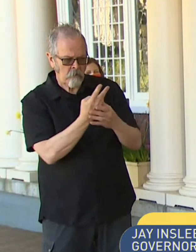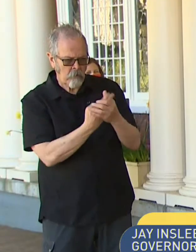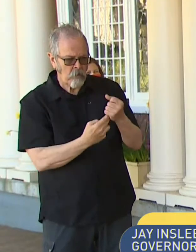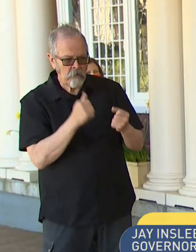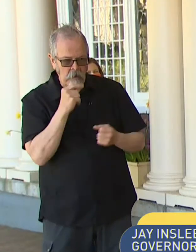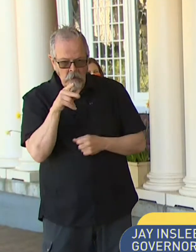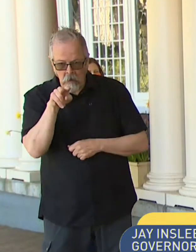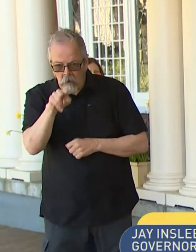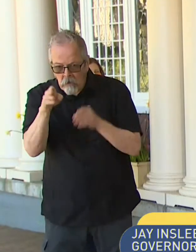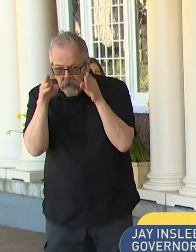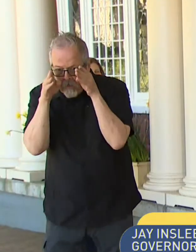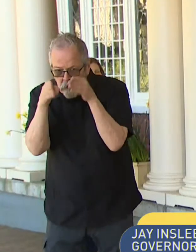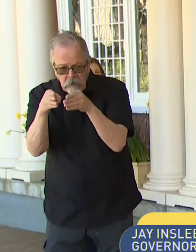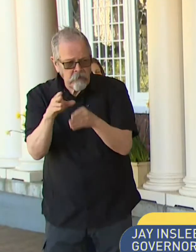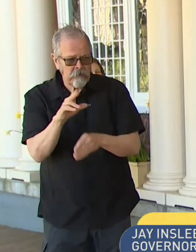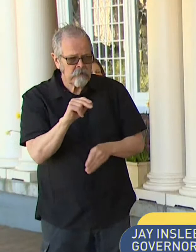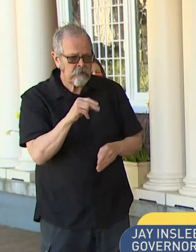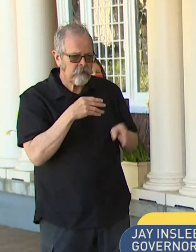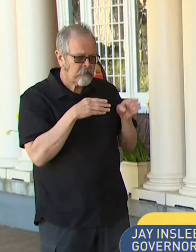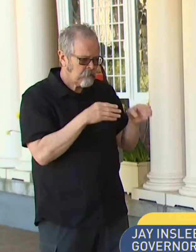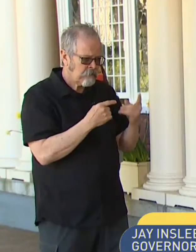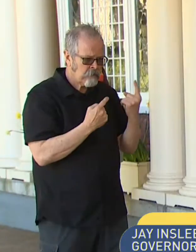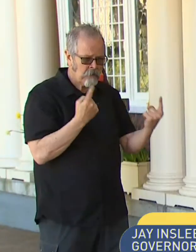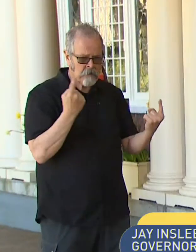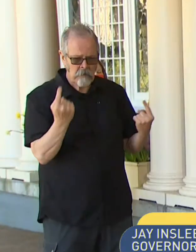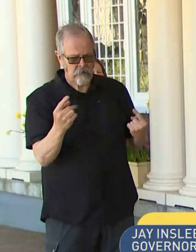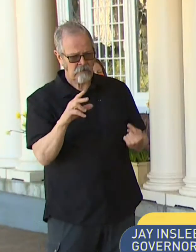just singularly, you might have got an